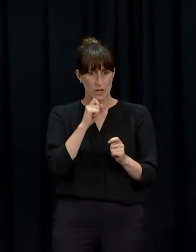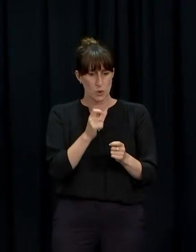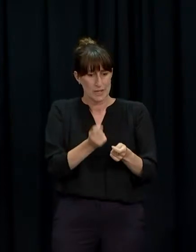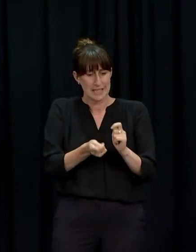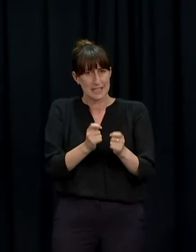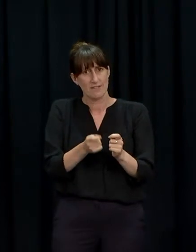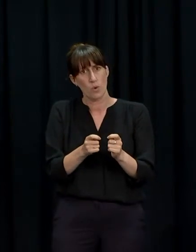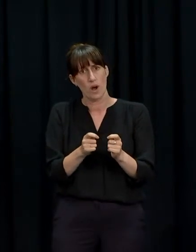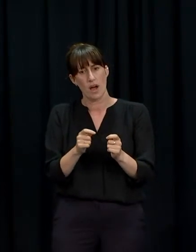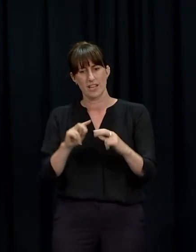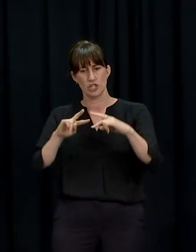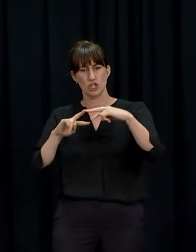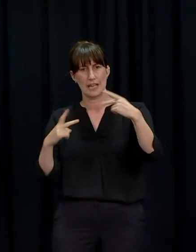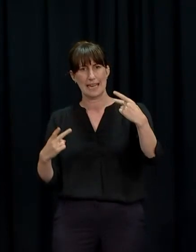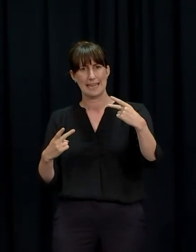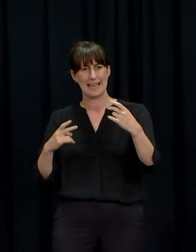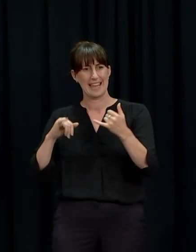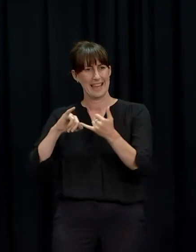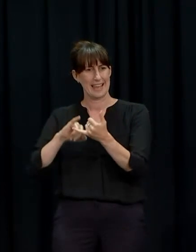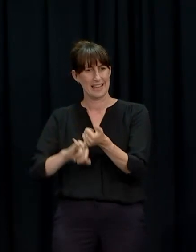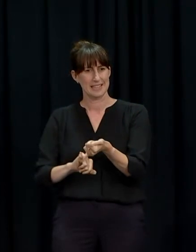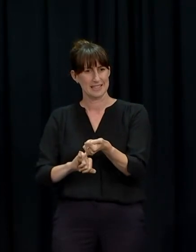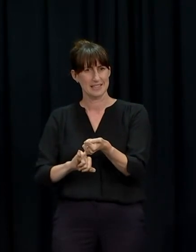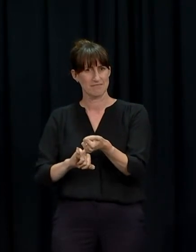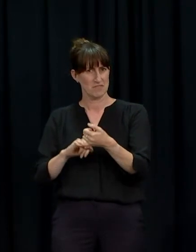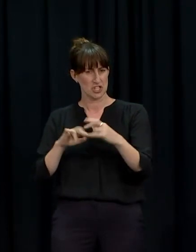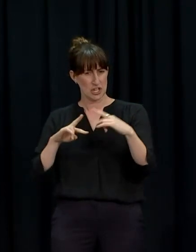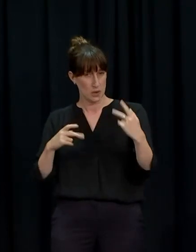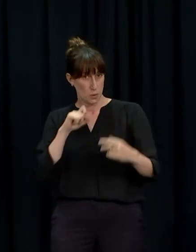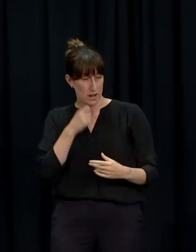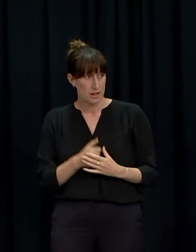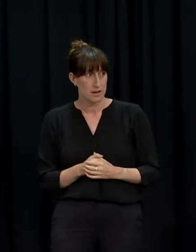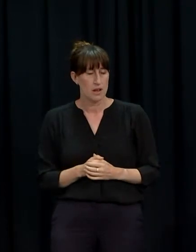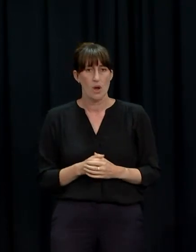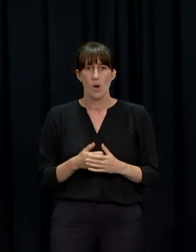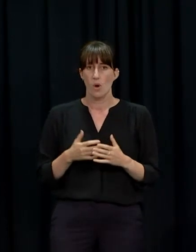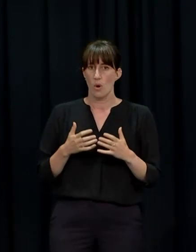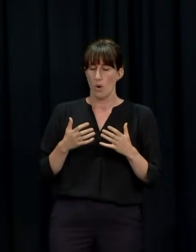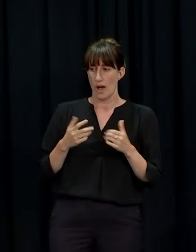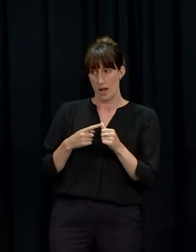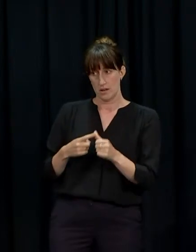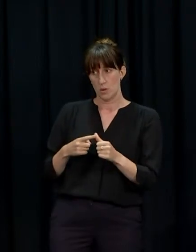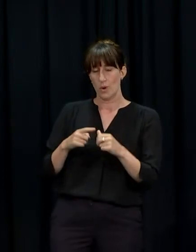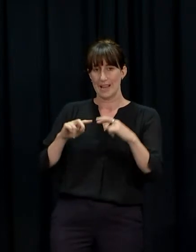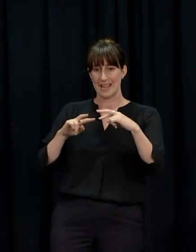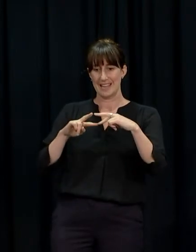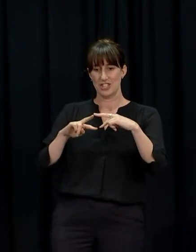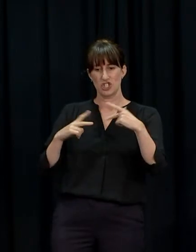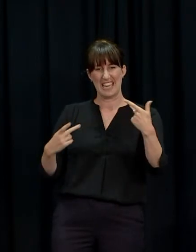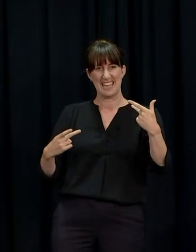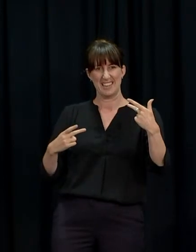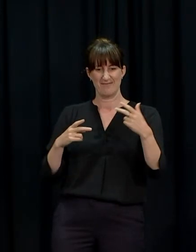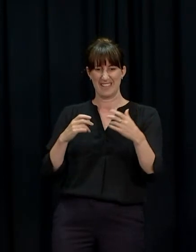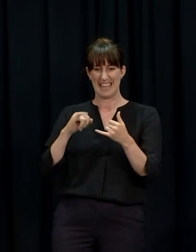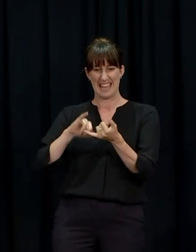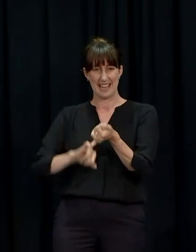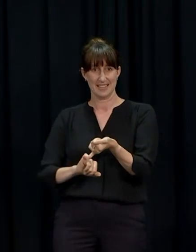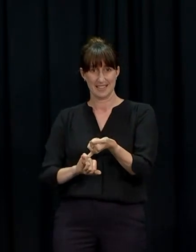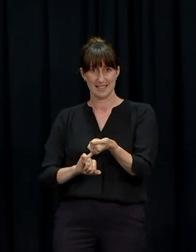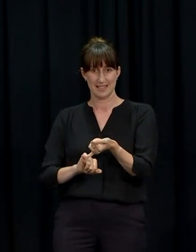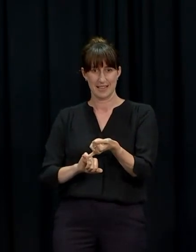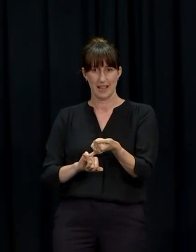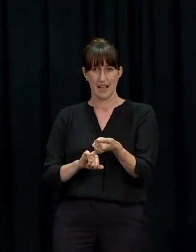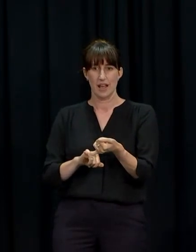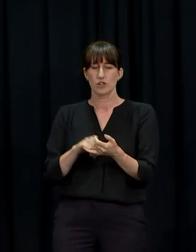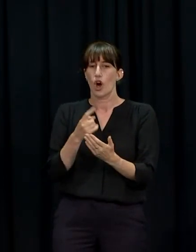The S gene dropout is only picked up by one of the platforms that we use to test here in New Zealand, and we have a range